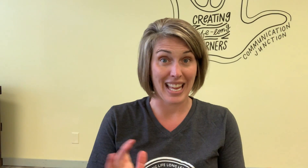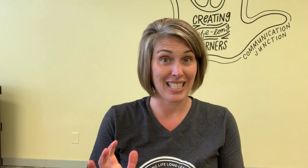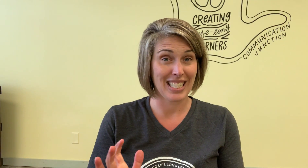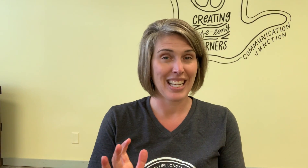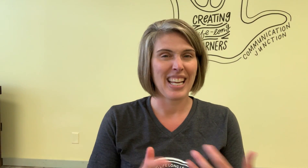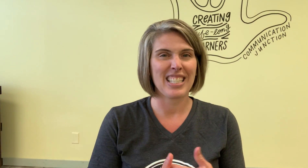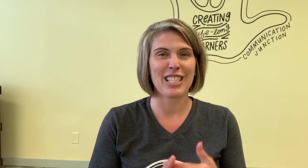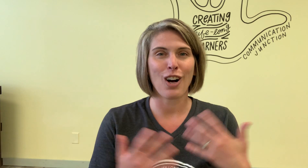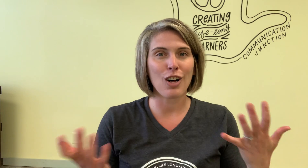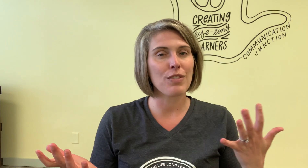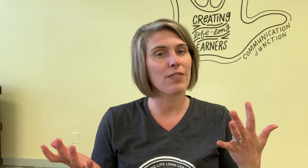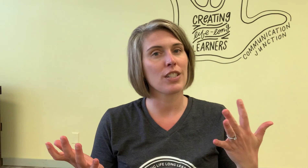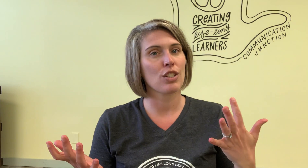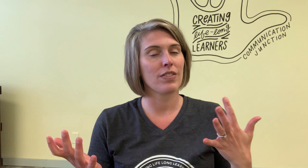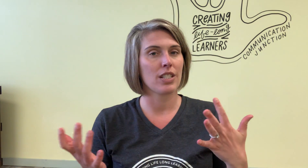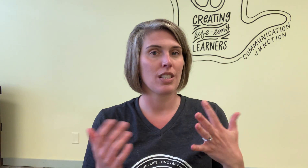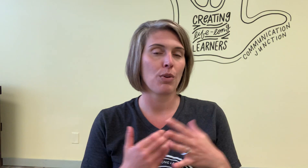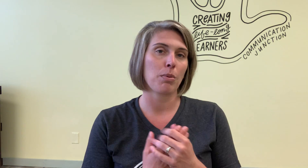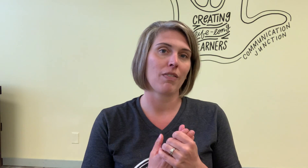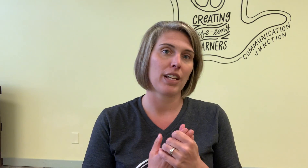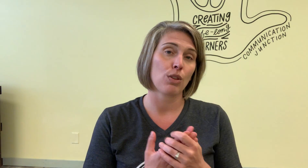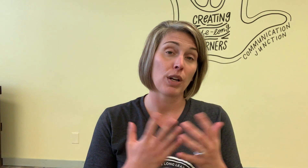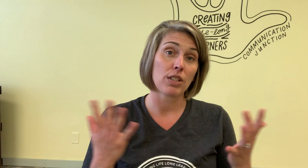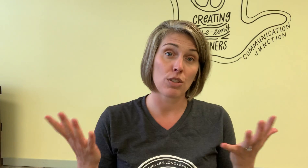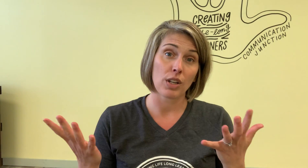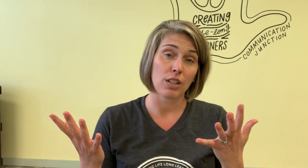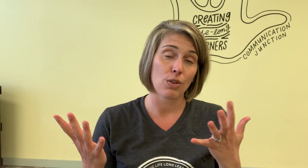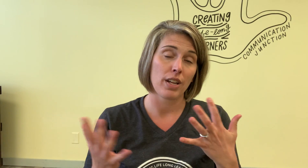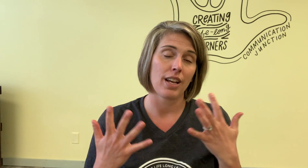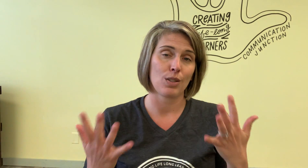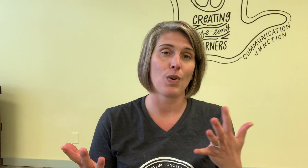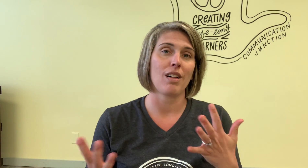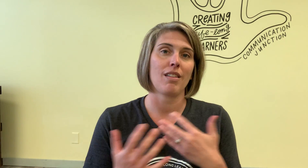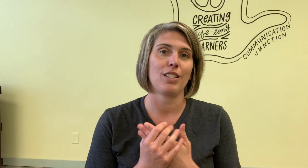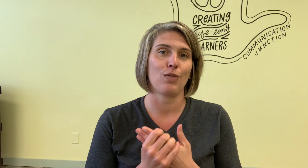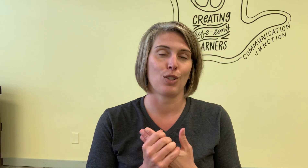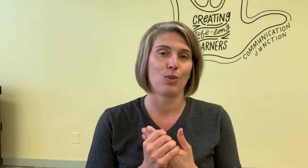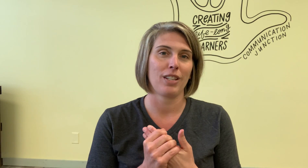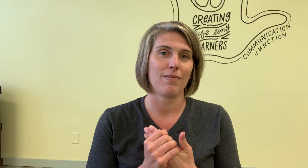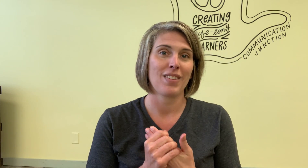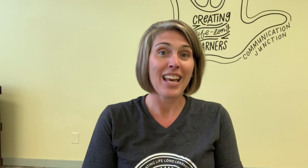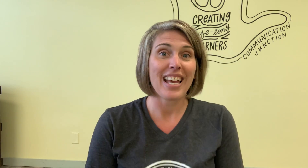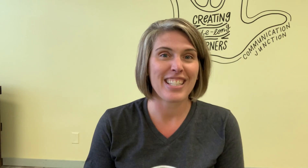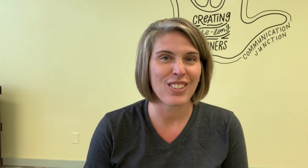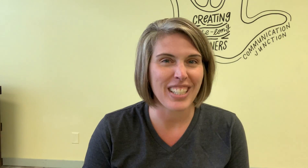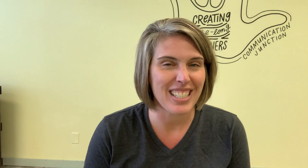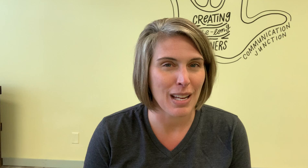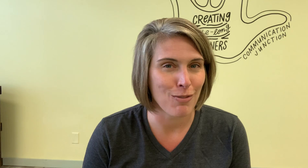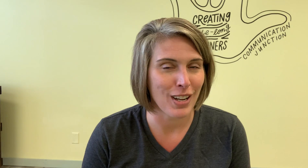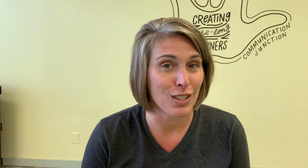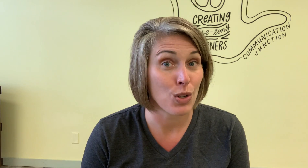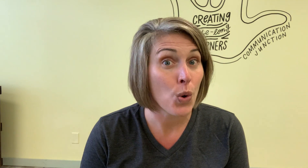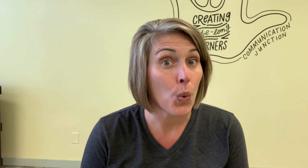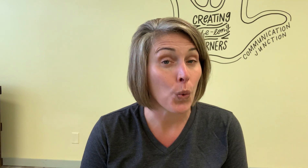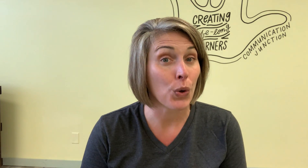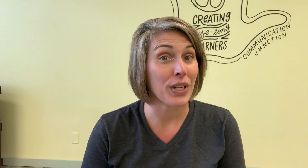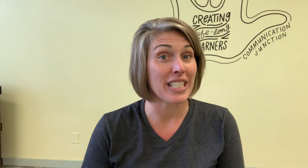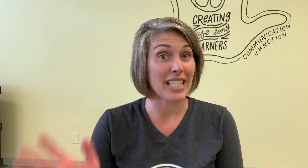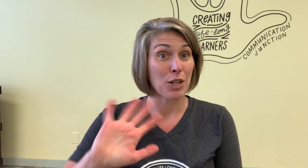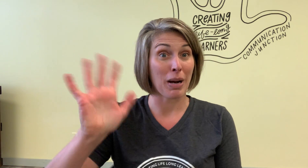www.communicationjunction.net and see all of the fun services that we provide throughout Central Illinois as well as virtually. Until next time, friends, we're going to sing goodbye.